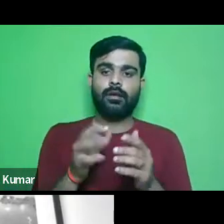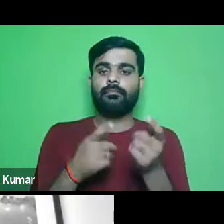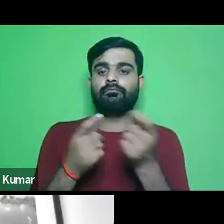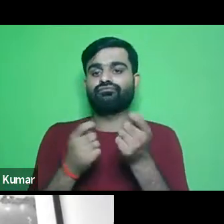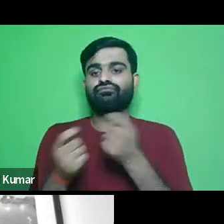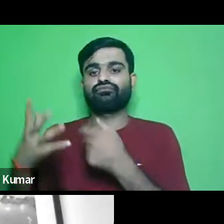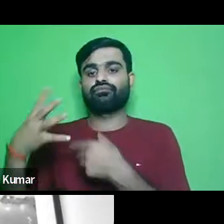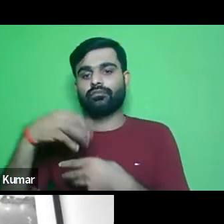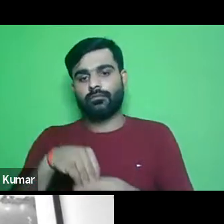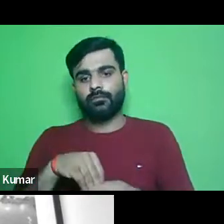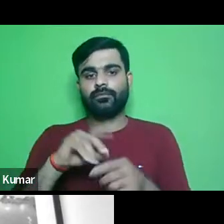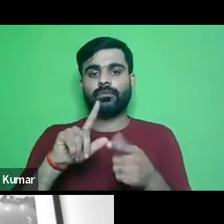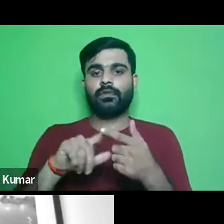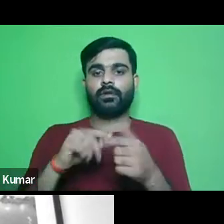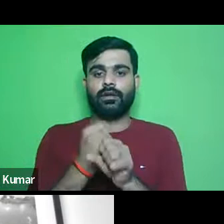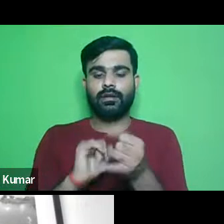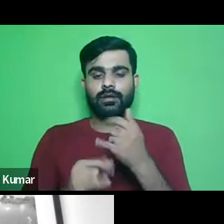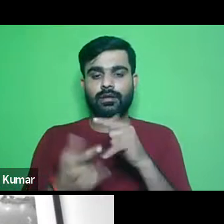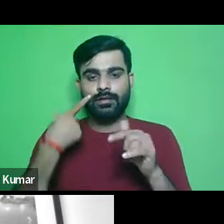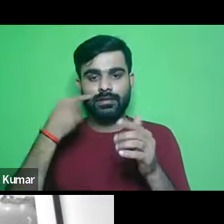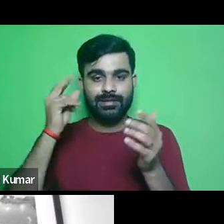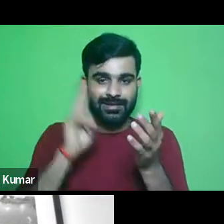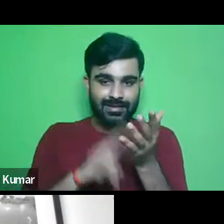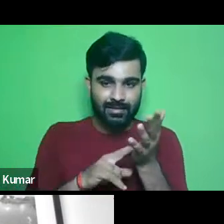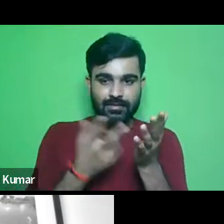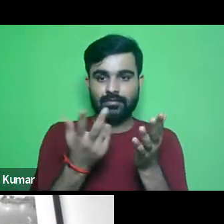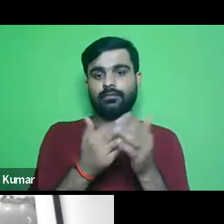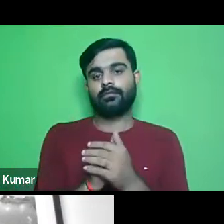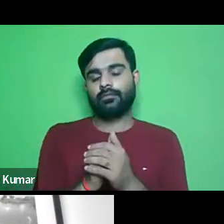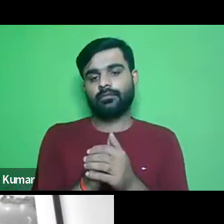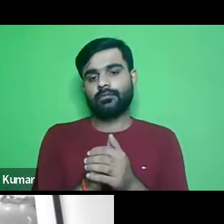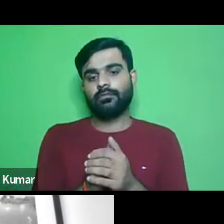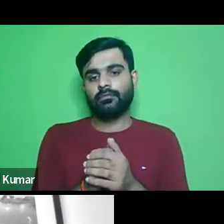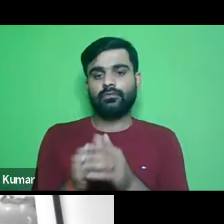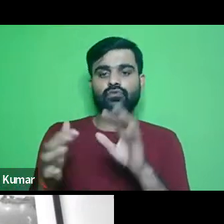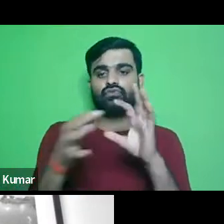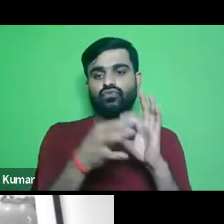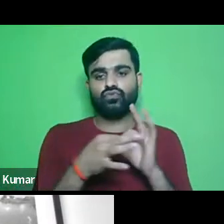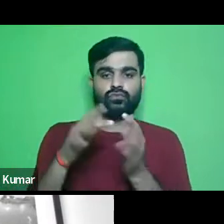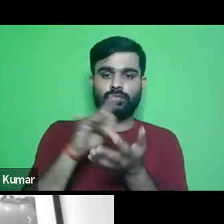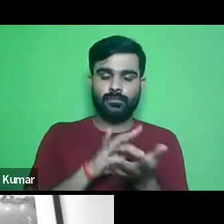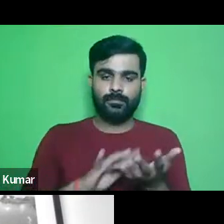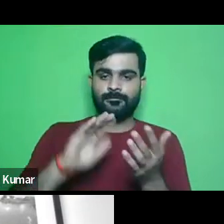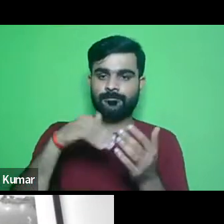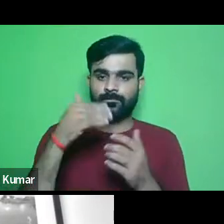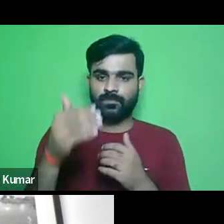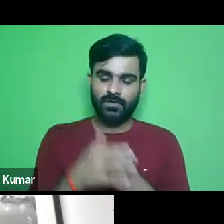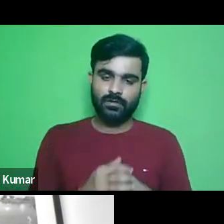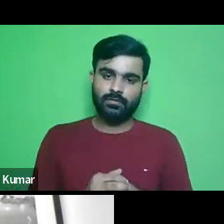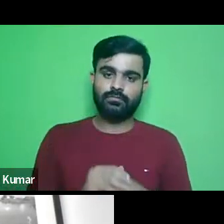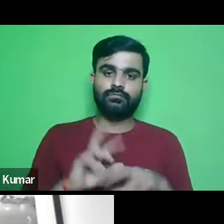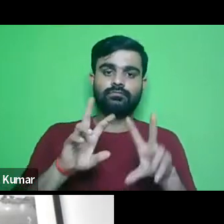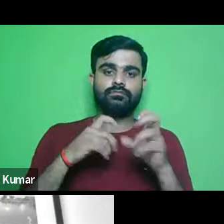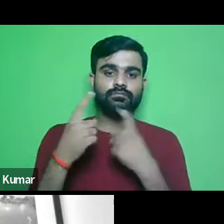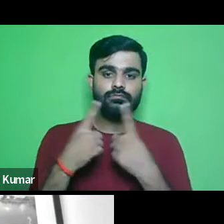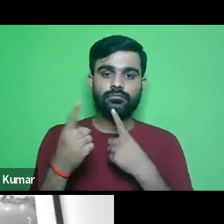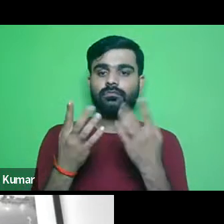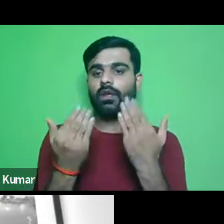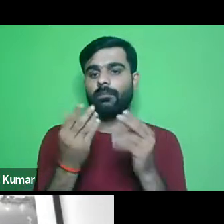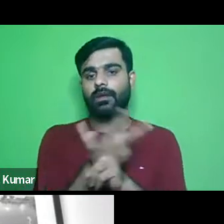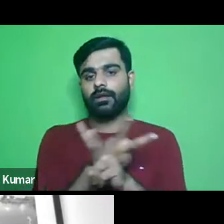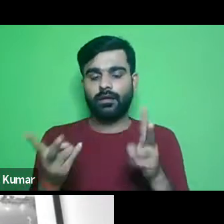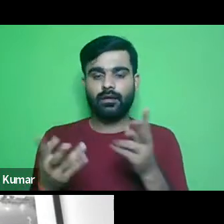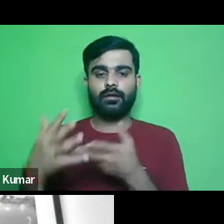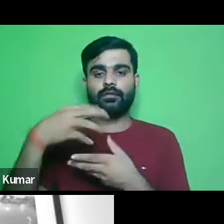of legislations in the Western Hemisphere. And then, when you're talking about possible